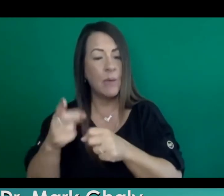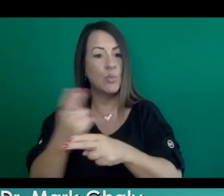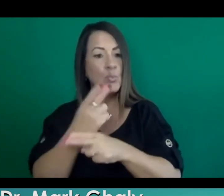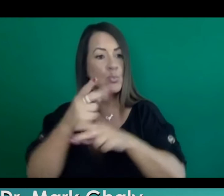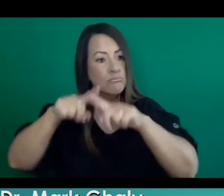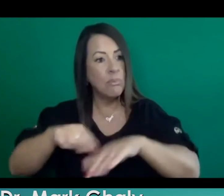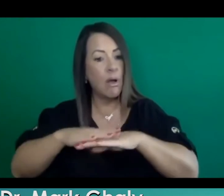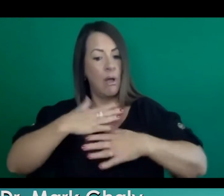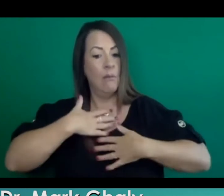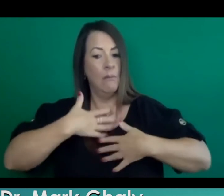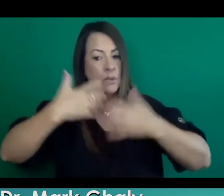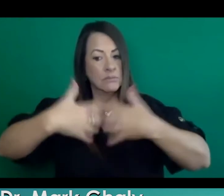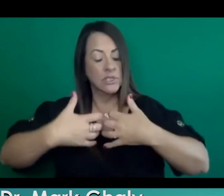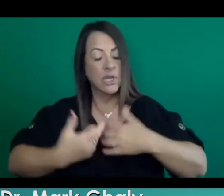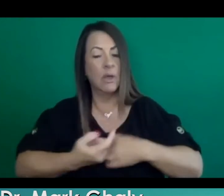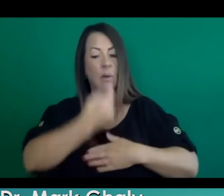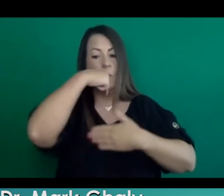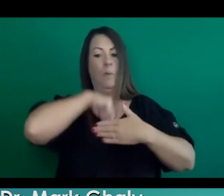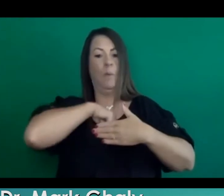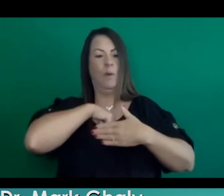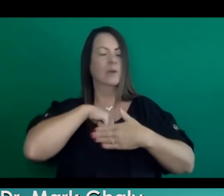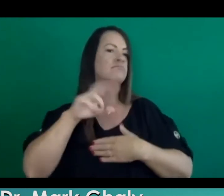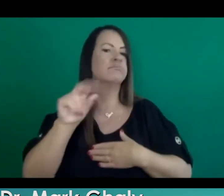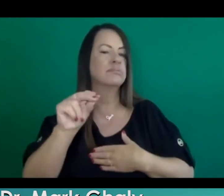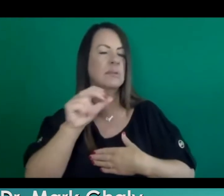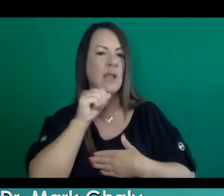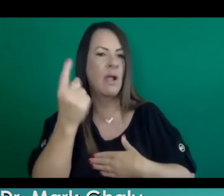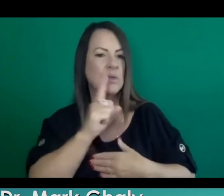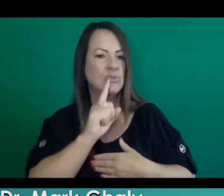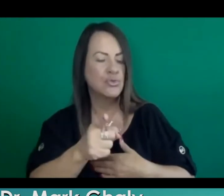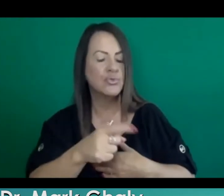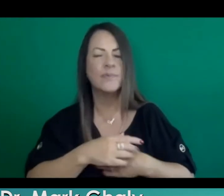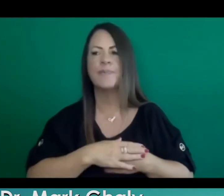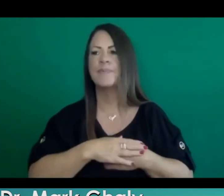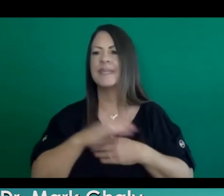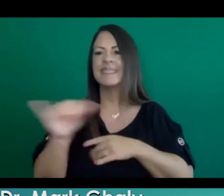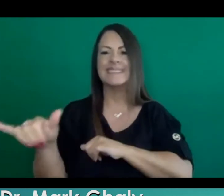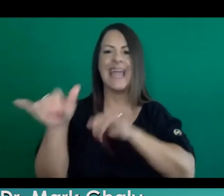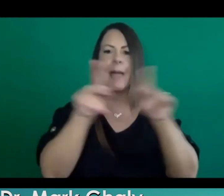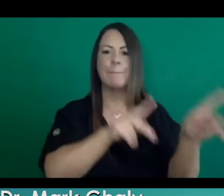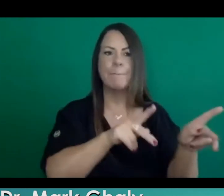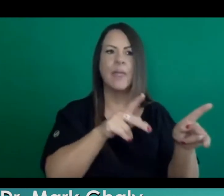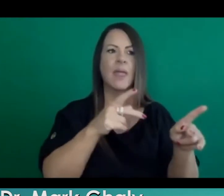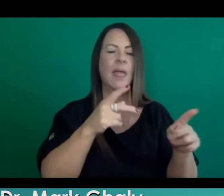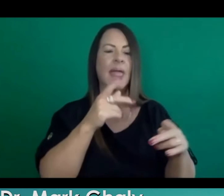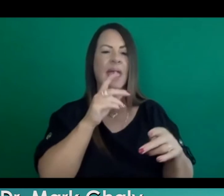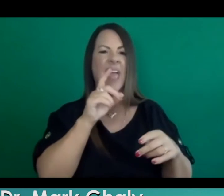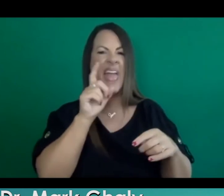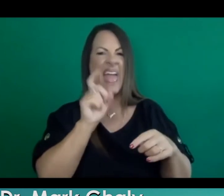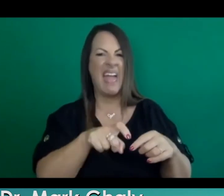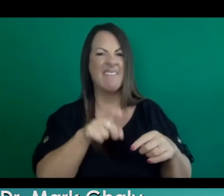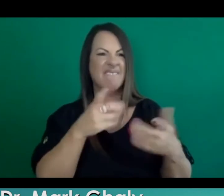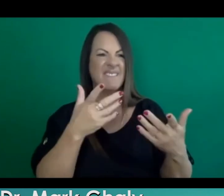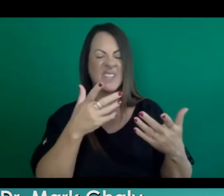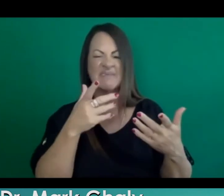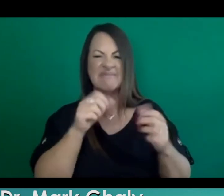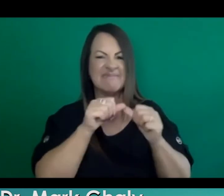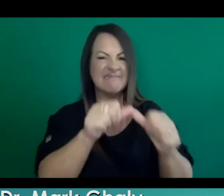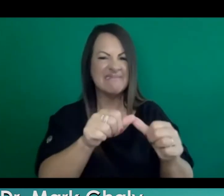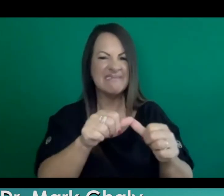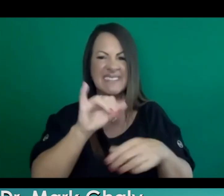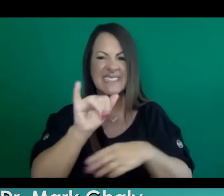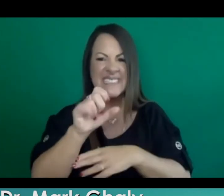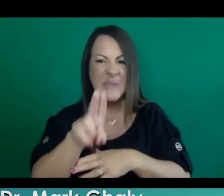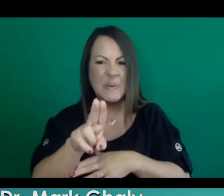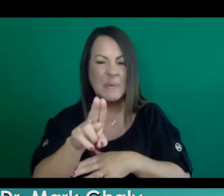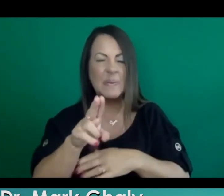of respiratory support, that positioning when somebody's intubated on a ventilator in the intensive care